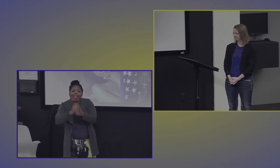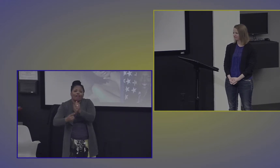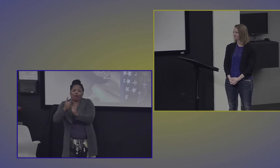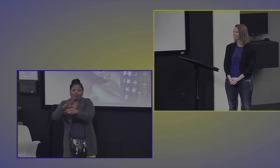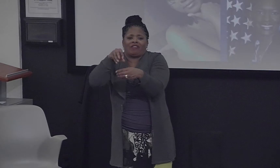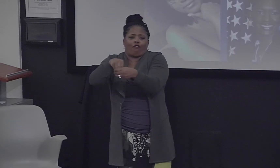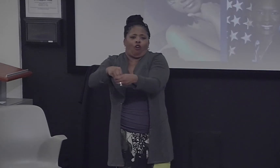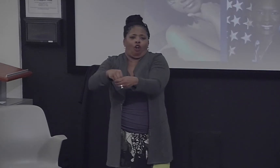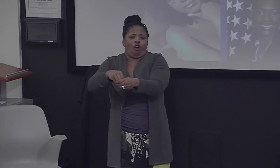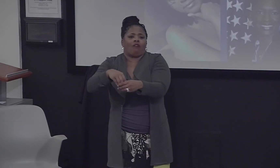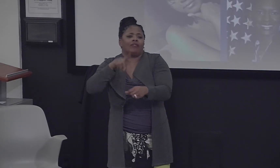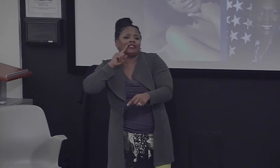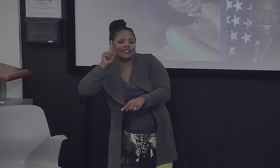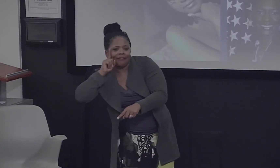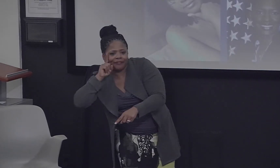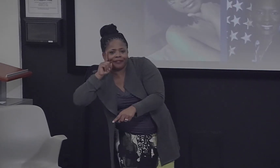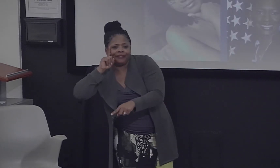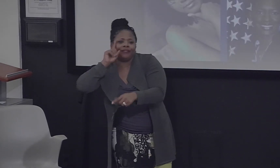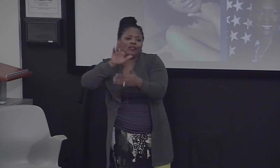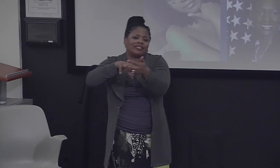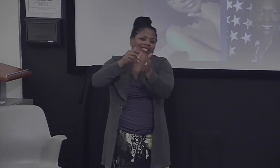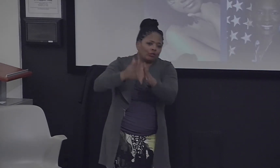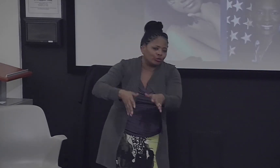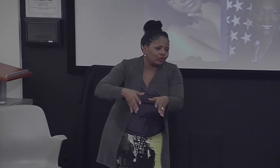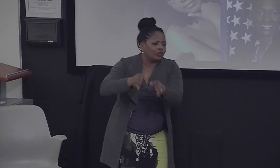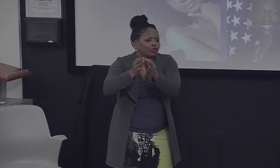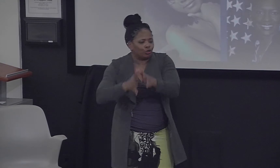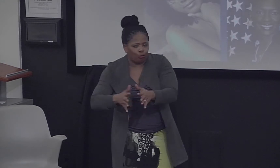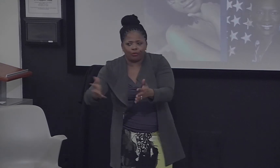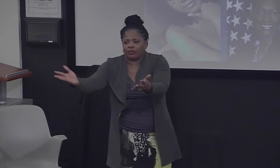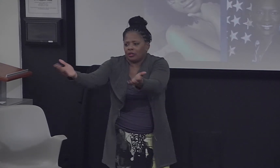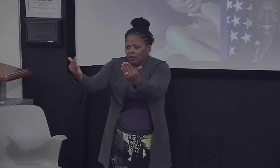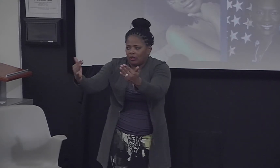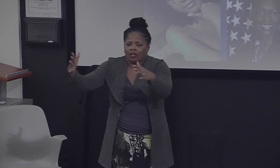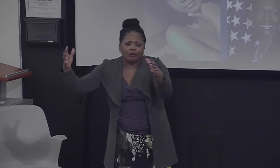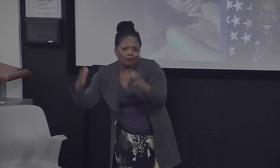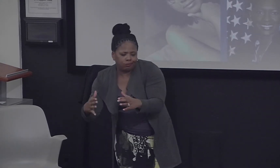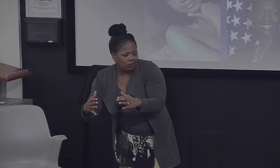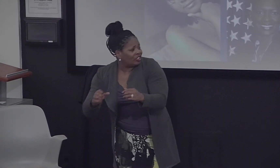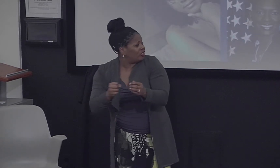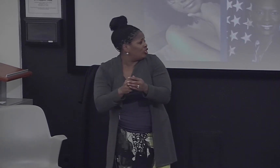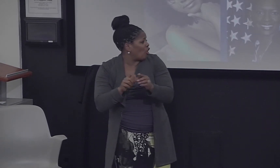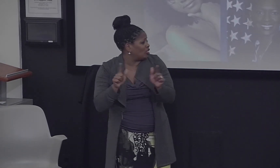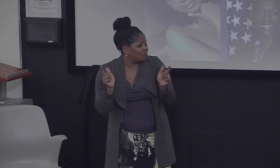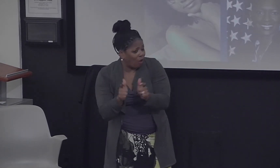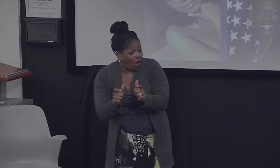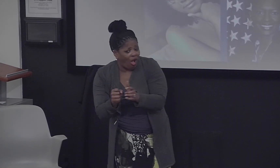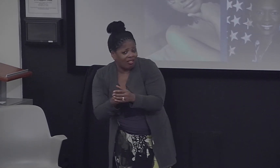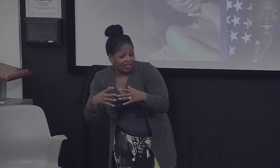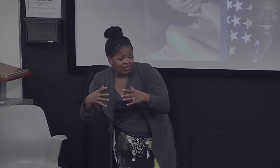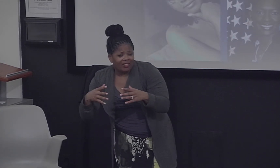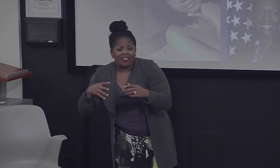have conversations, to remember to involve everyone. Again, those different categories of consumers, managers,